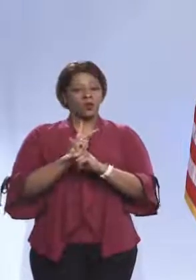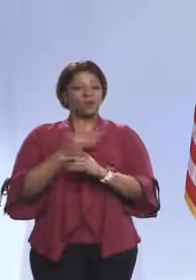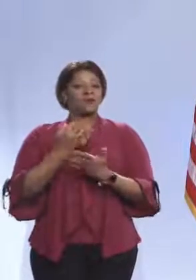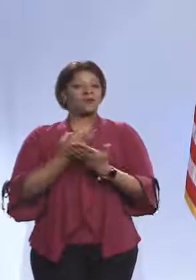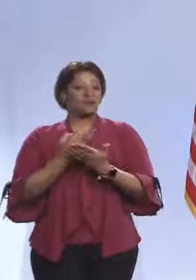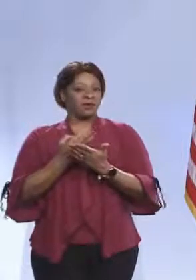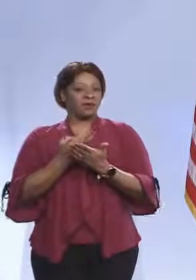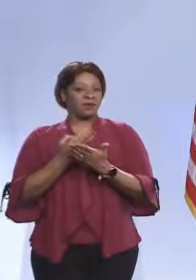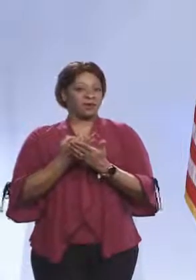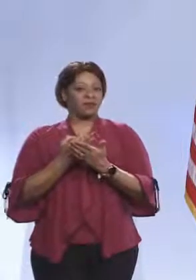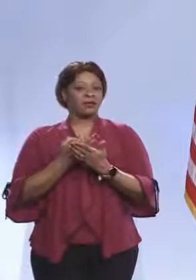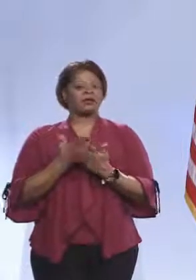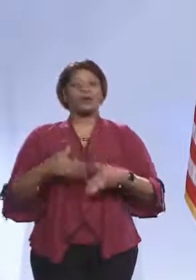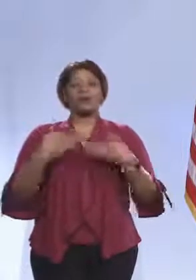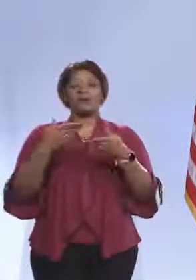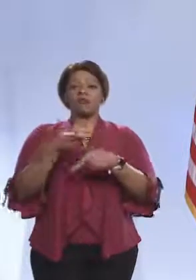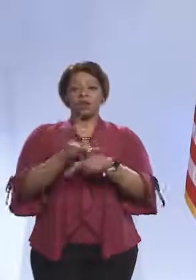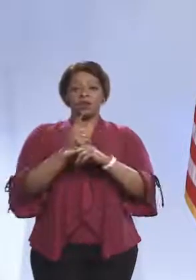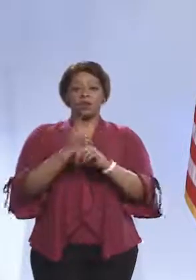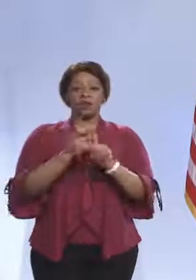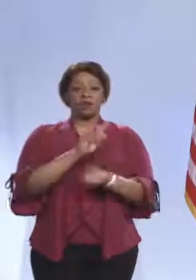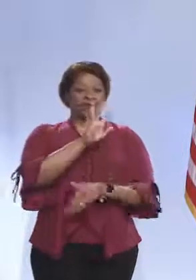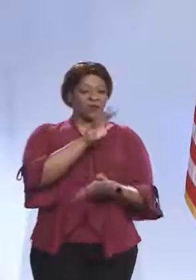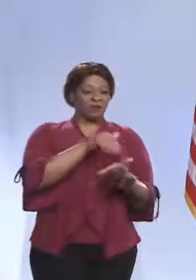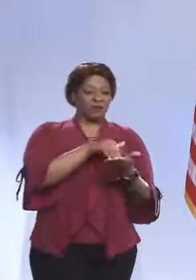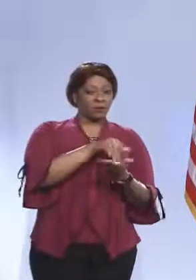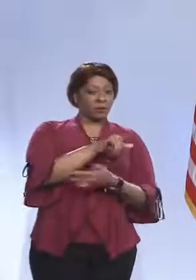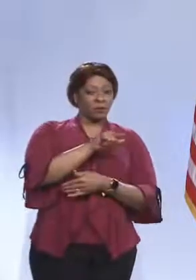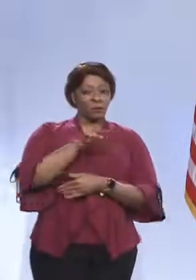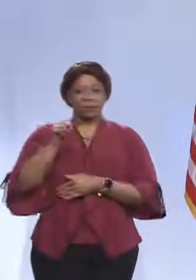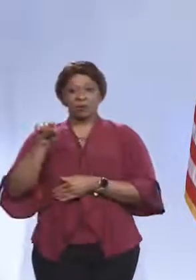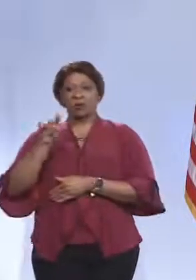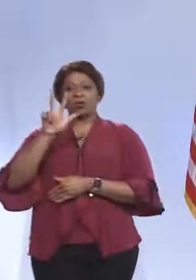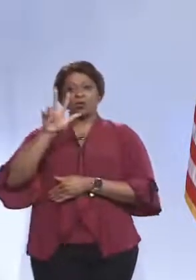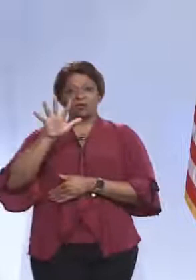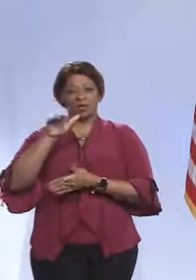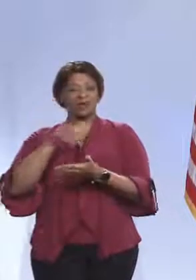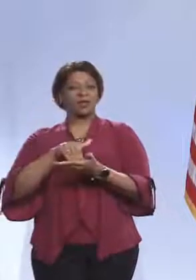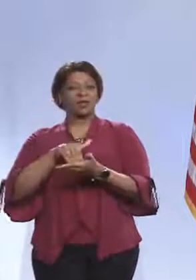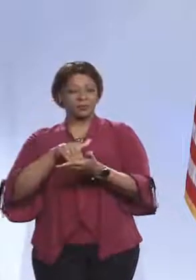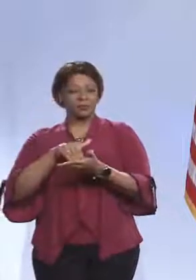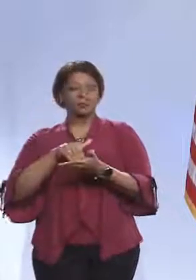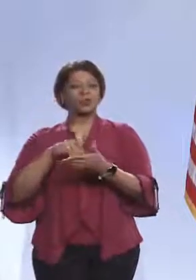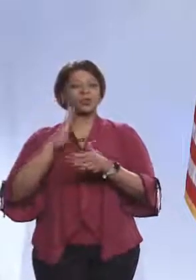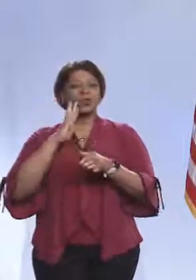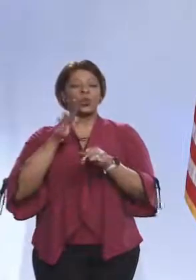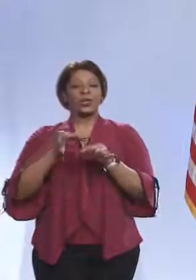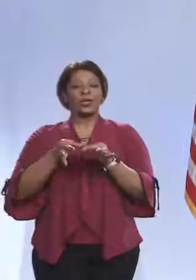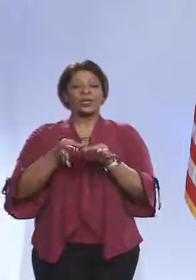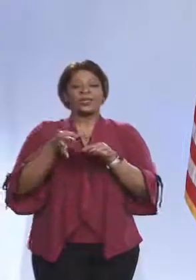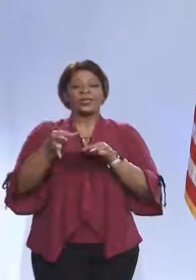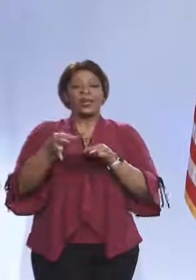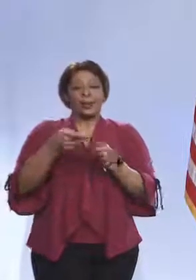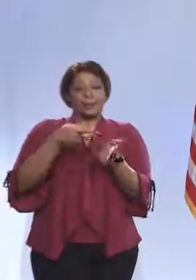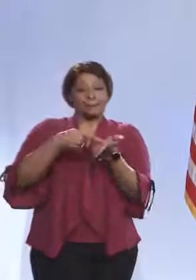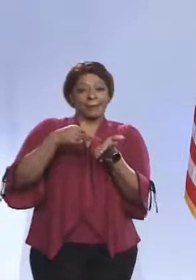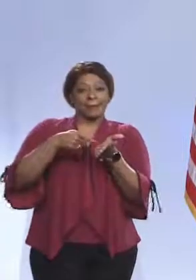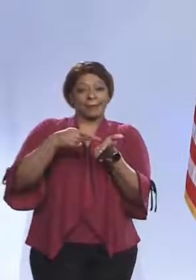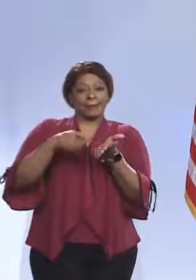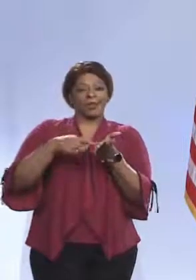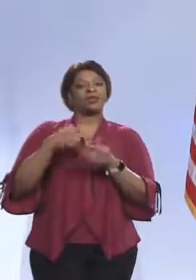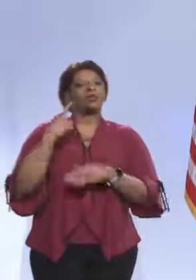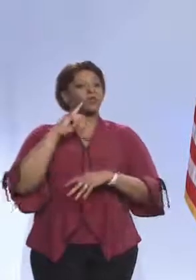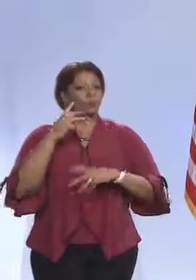will offer loans from $5,000 to $35,000 and will delay repayment for